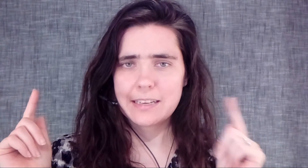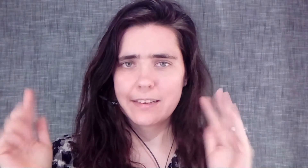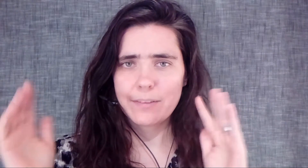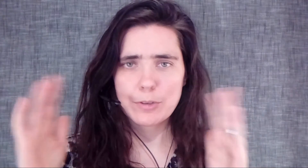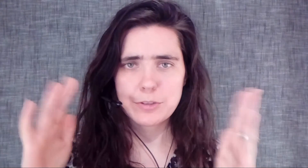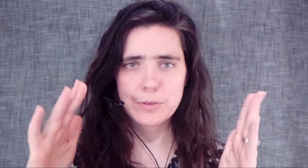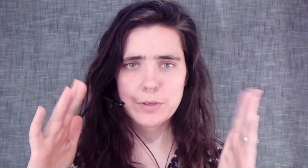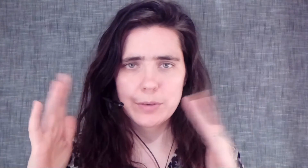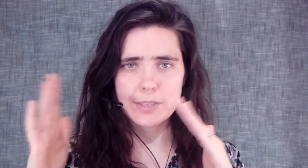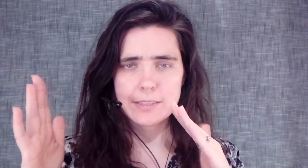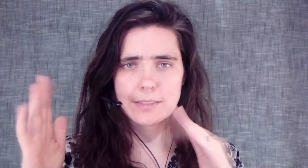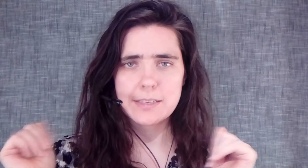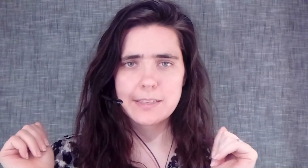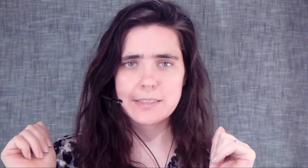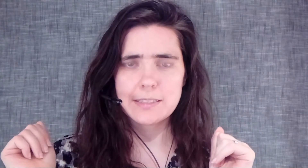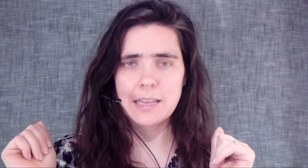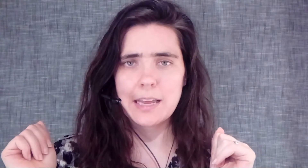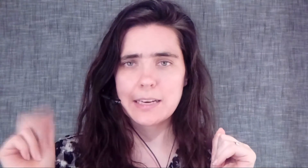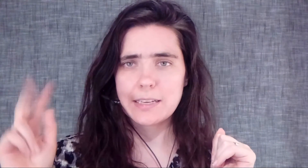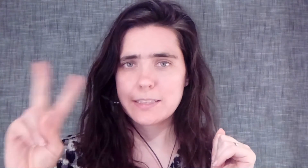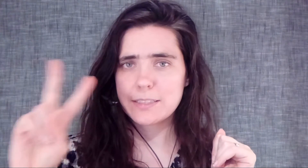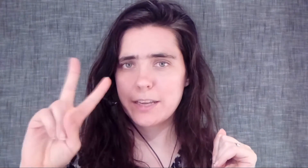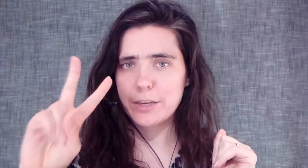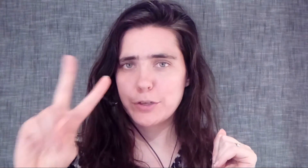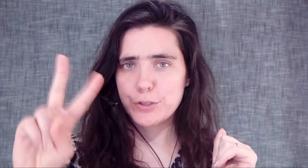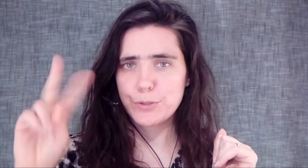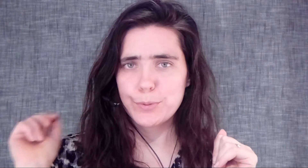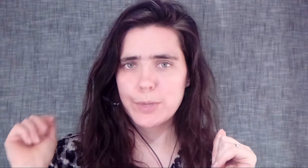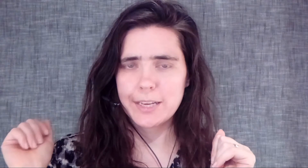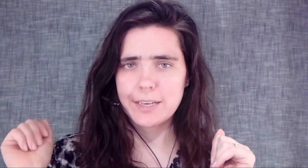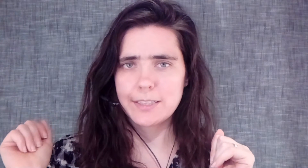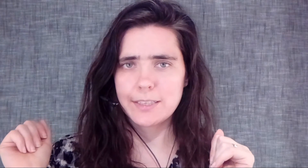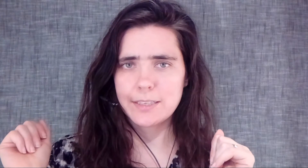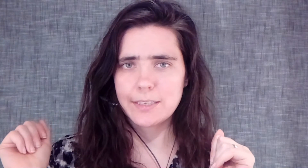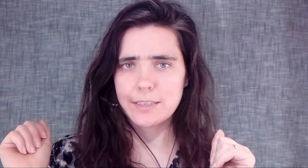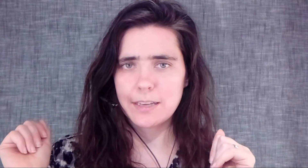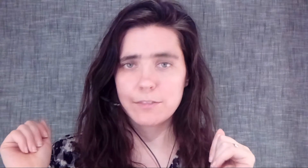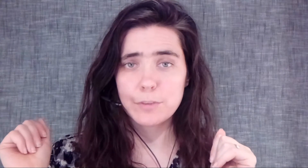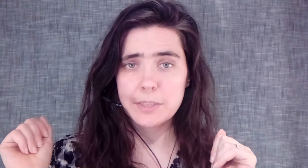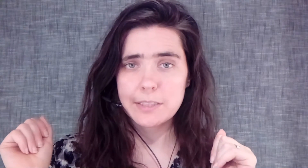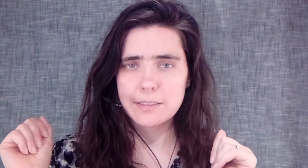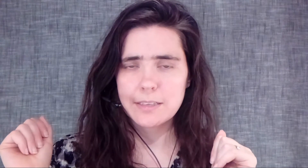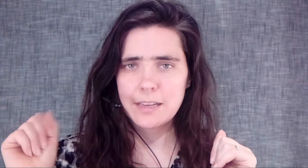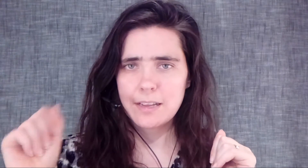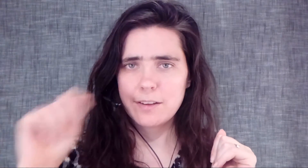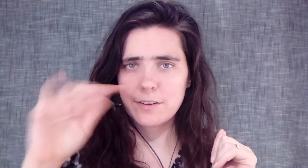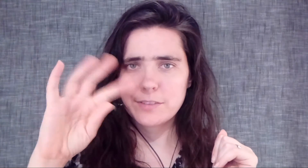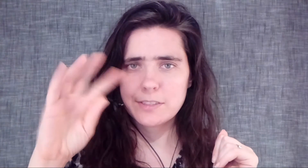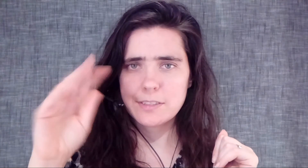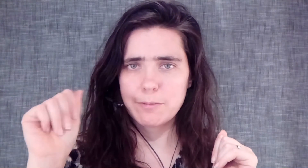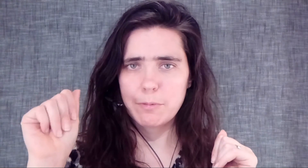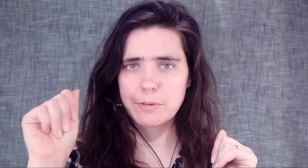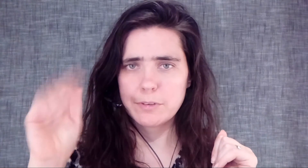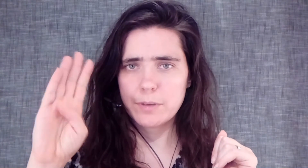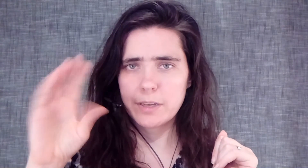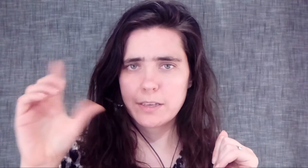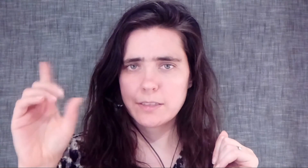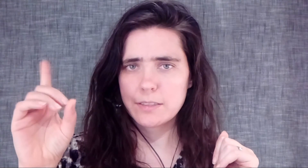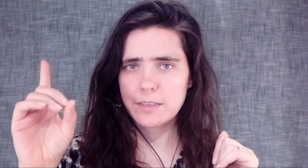Auslan, what you'll notice is that it's a two-handed alphabet. Obviously, when we were doing